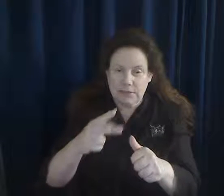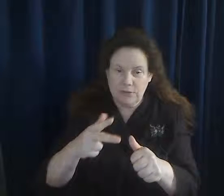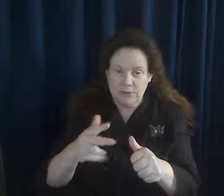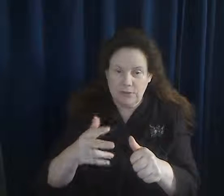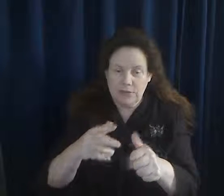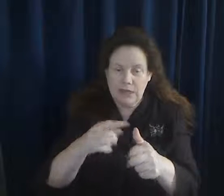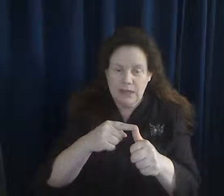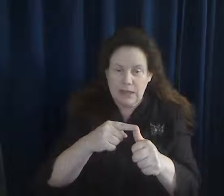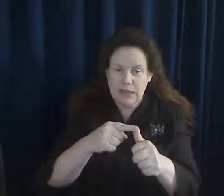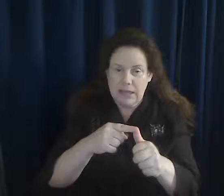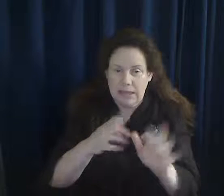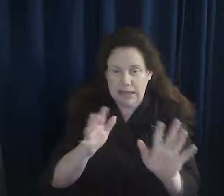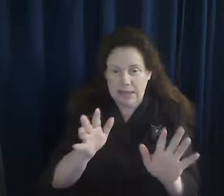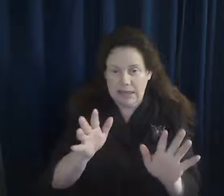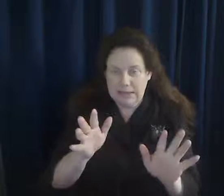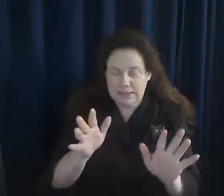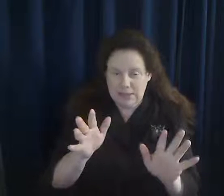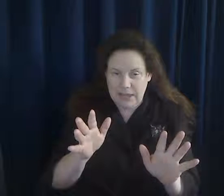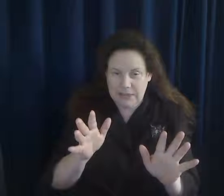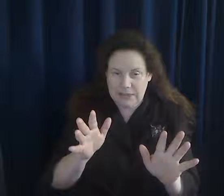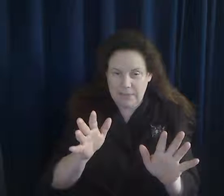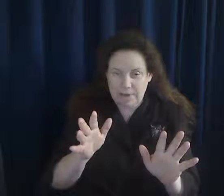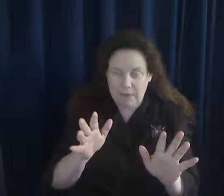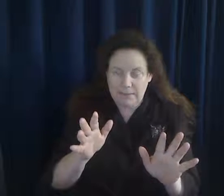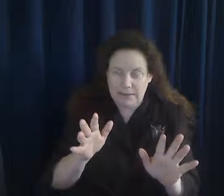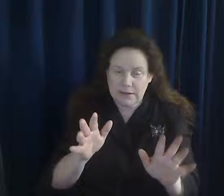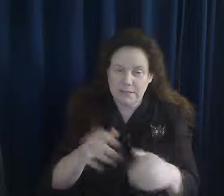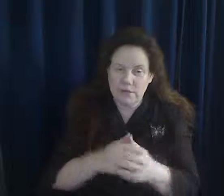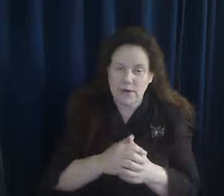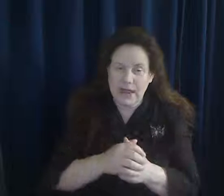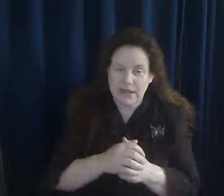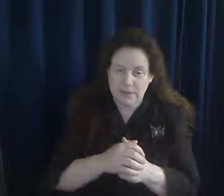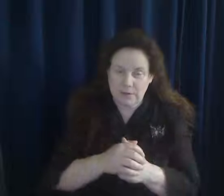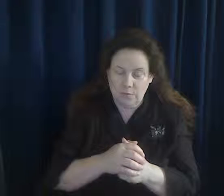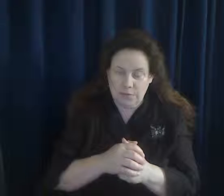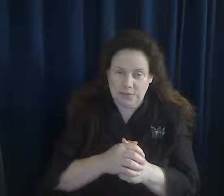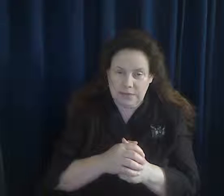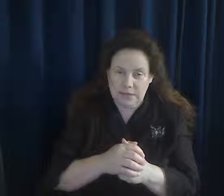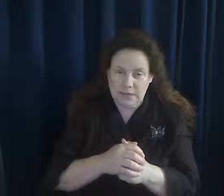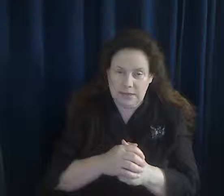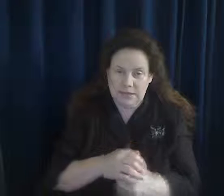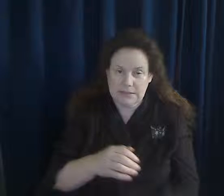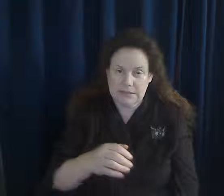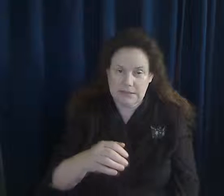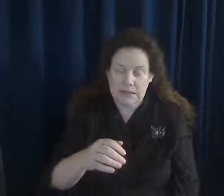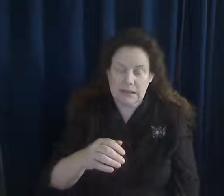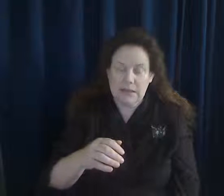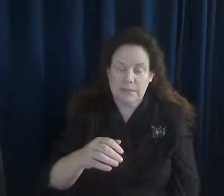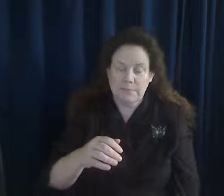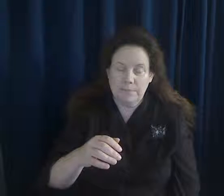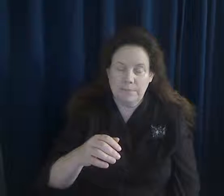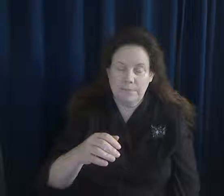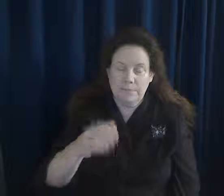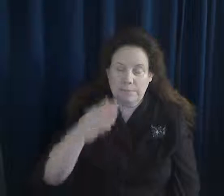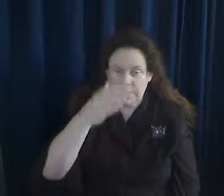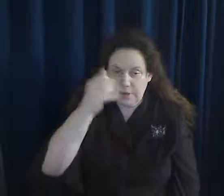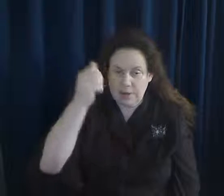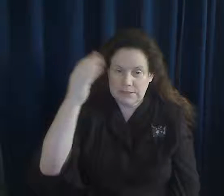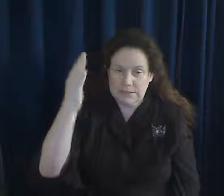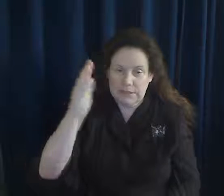second, third, fourth. It's okay, it's not wrong, but a more accurate way to sign that is because